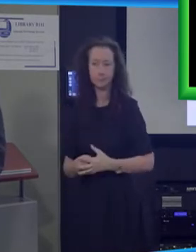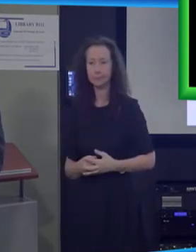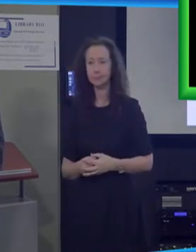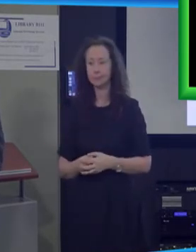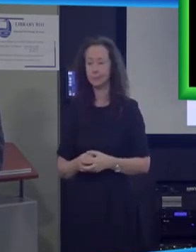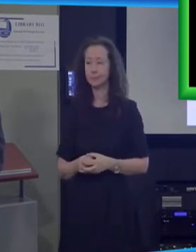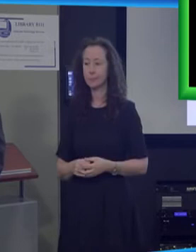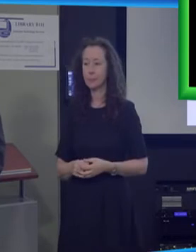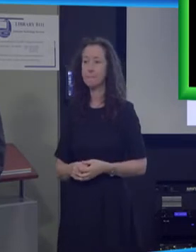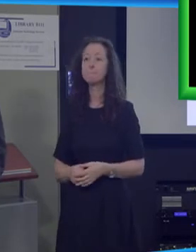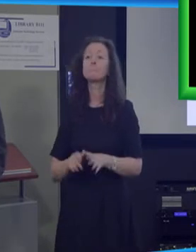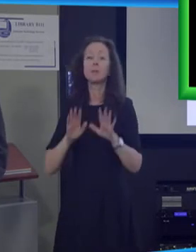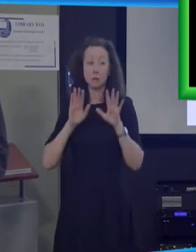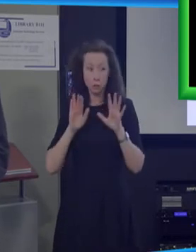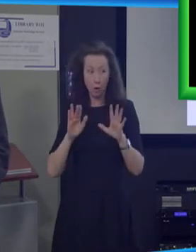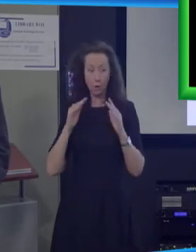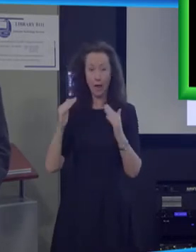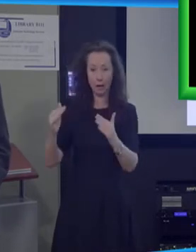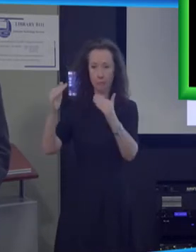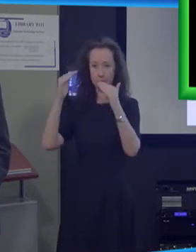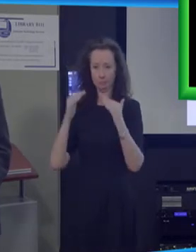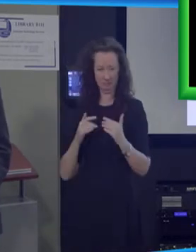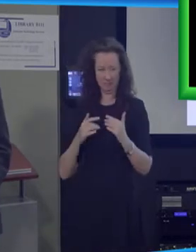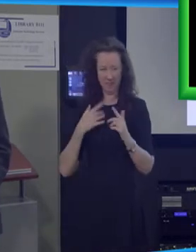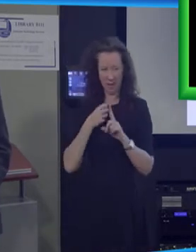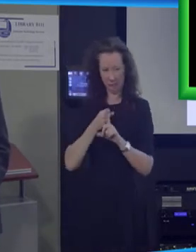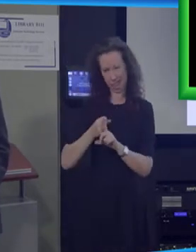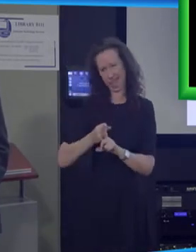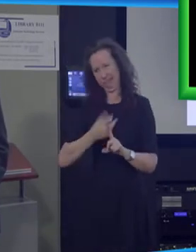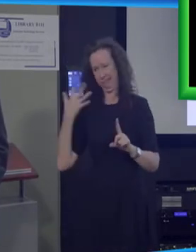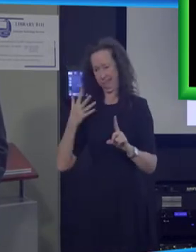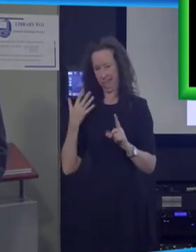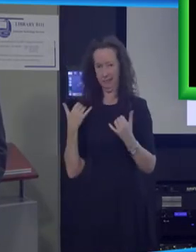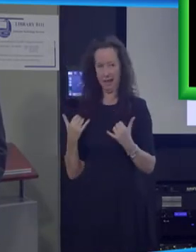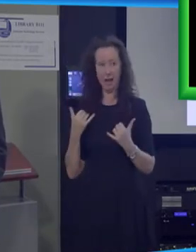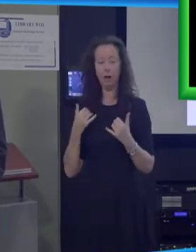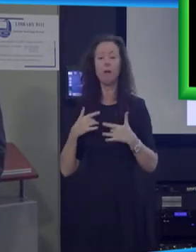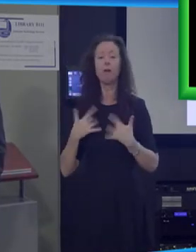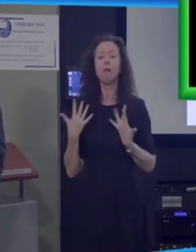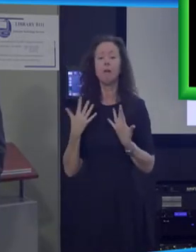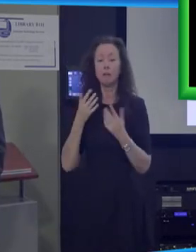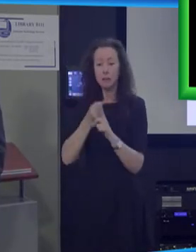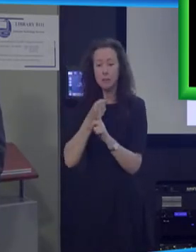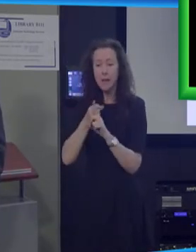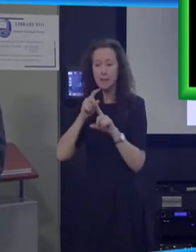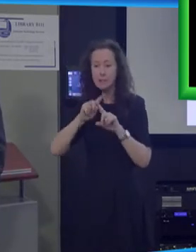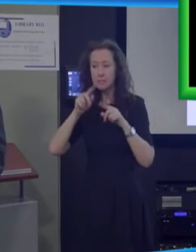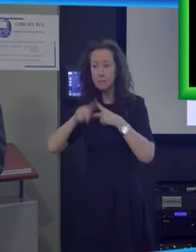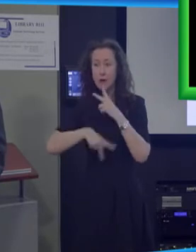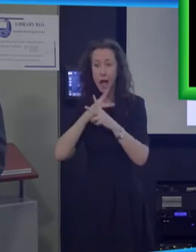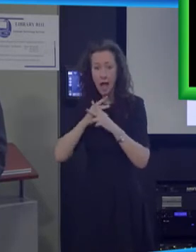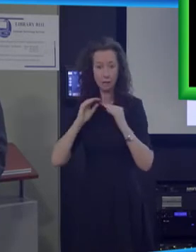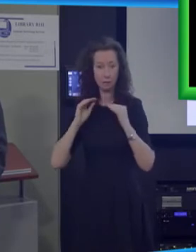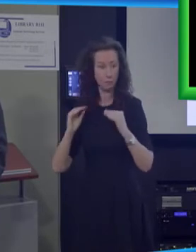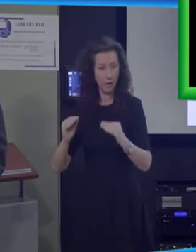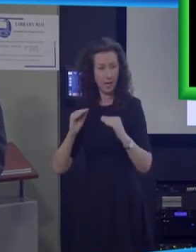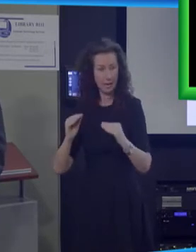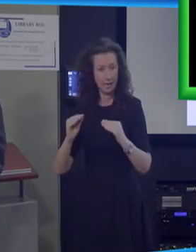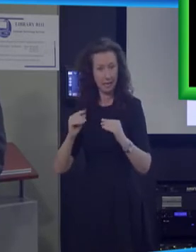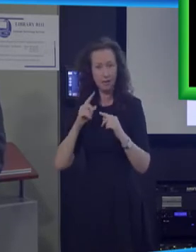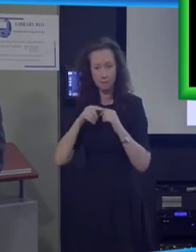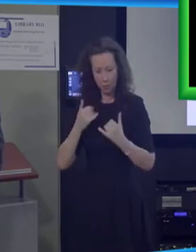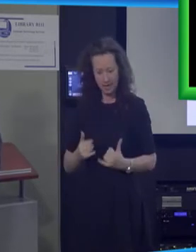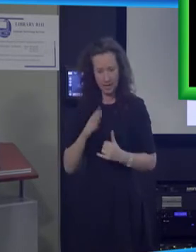Okay, now let me shift to a second topic where I'll spend a lot of time. This is on the effects of different kinds of training on near and far transfer, in this